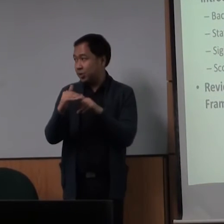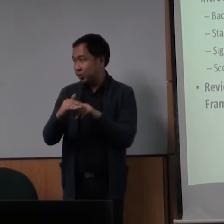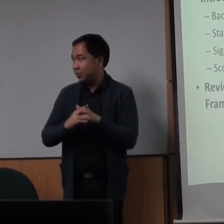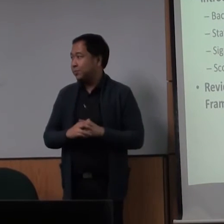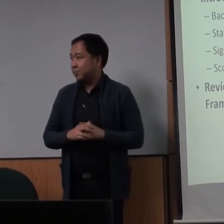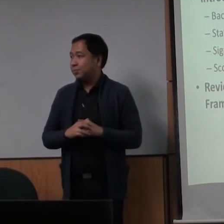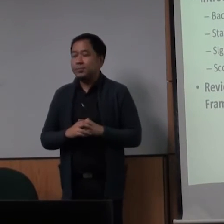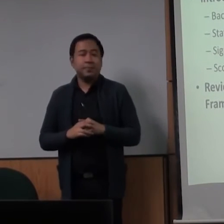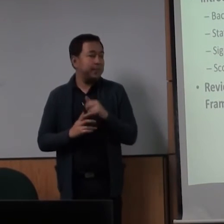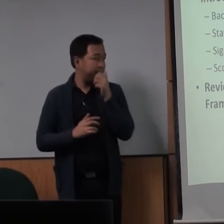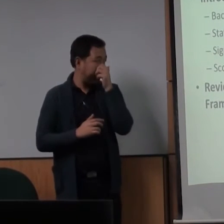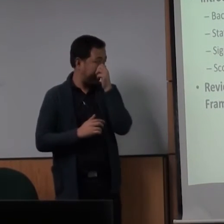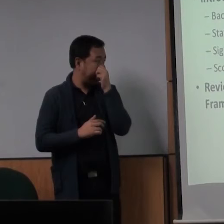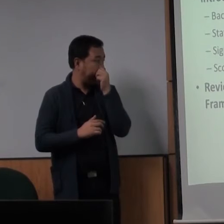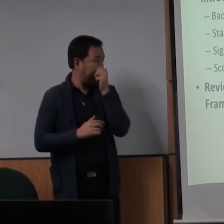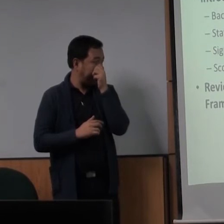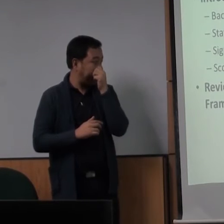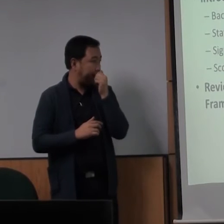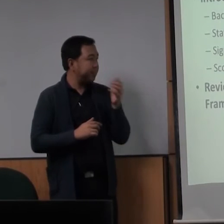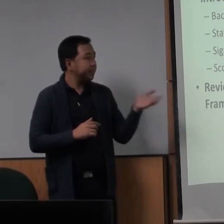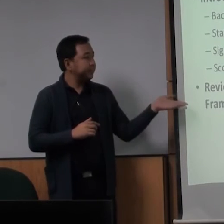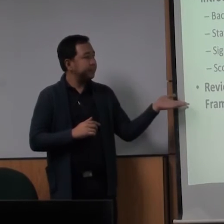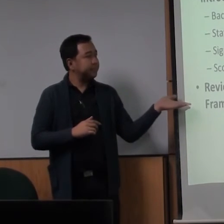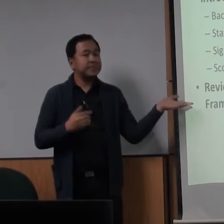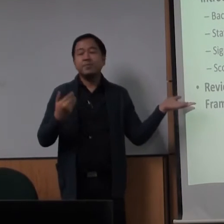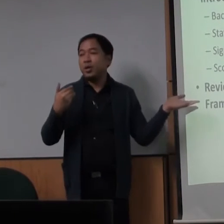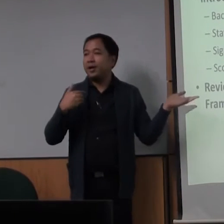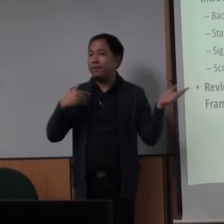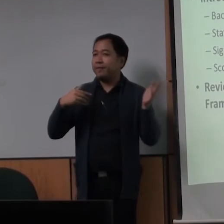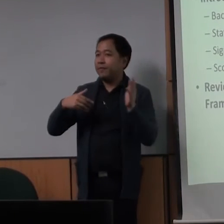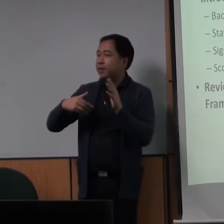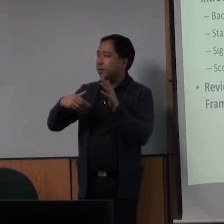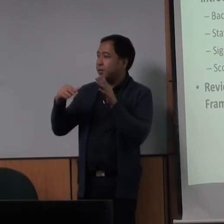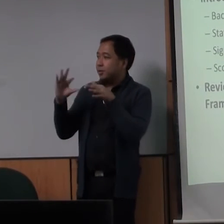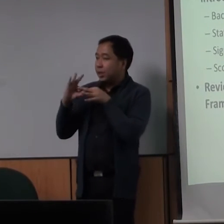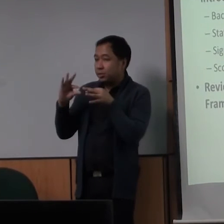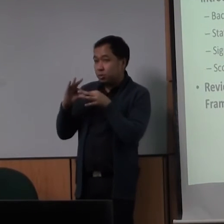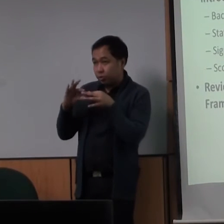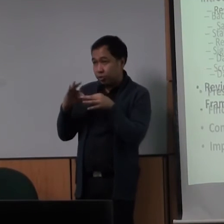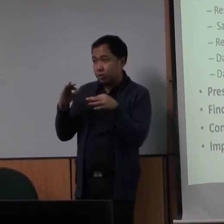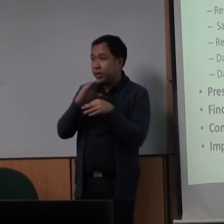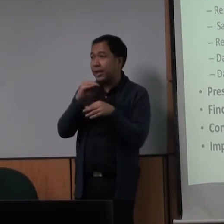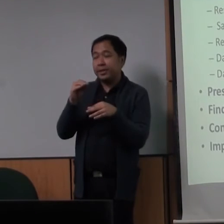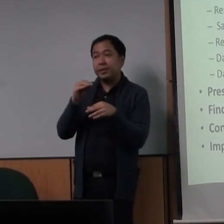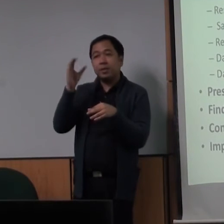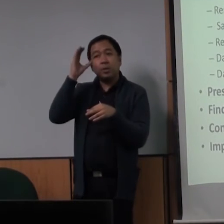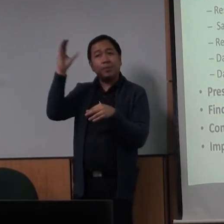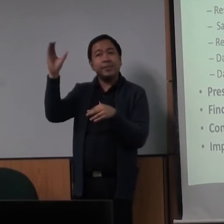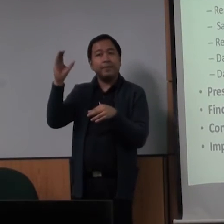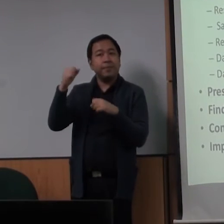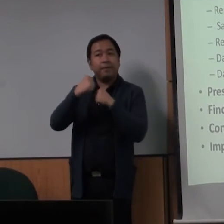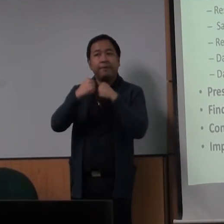study, then review of literature and conceptual framework.